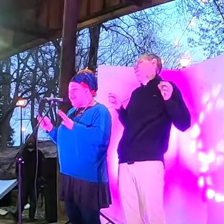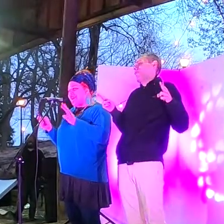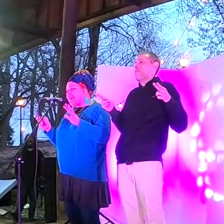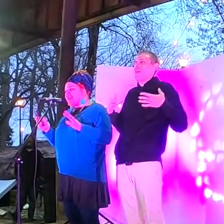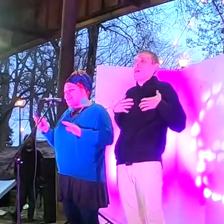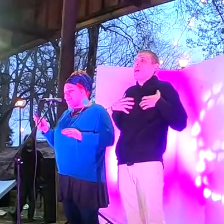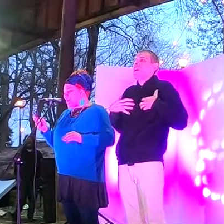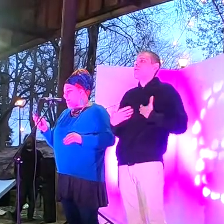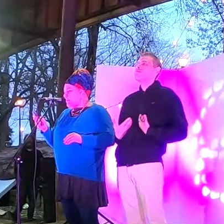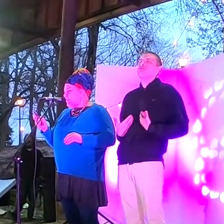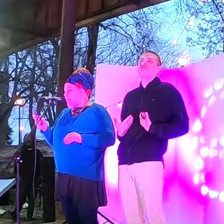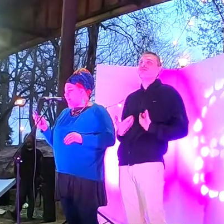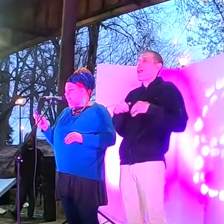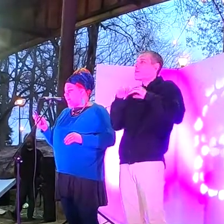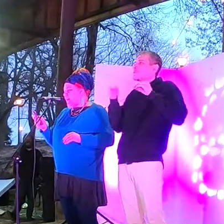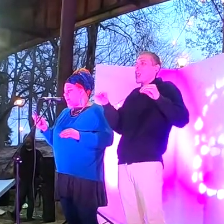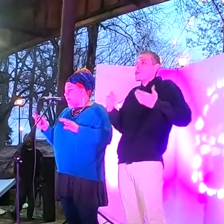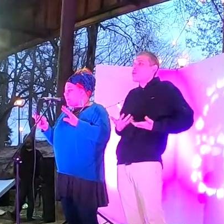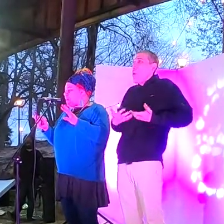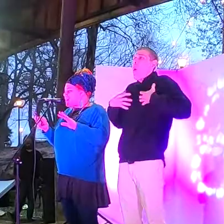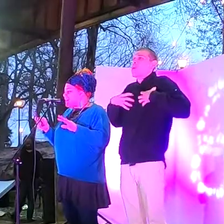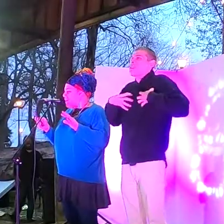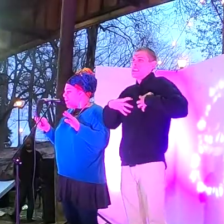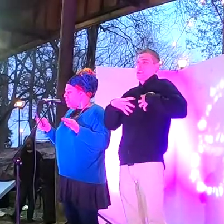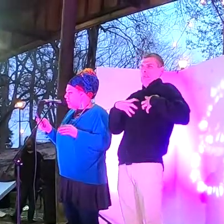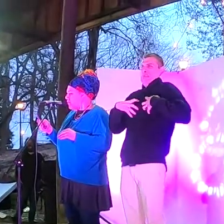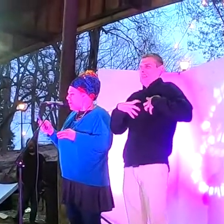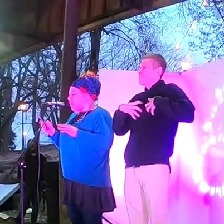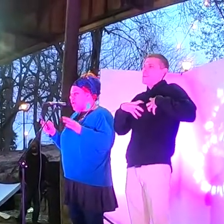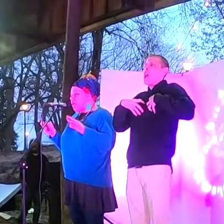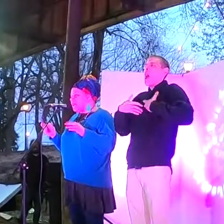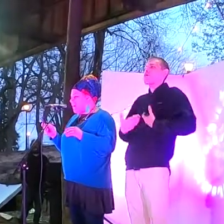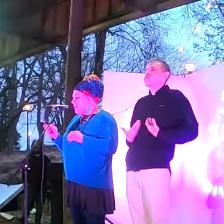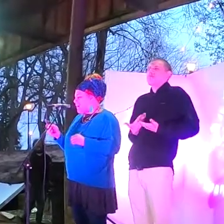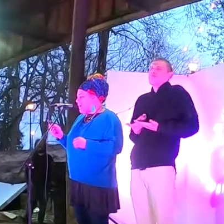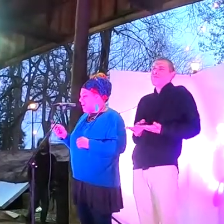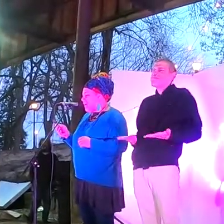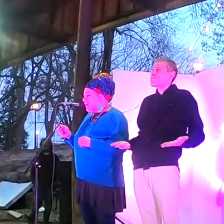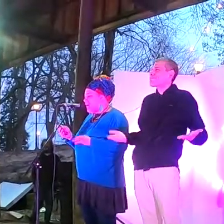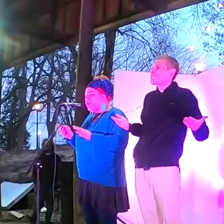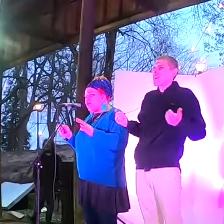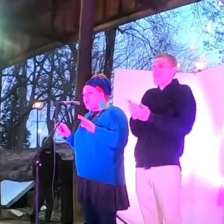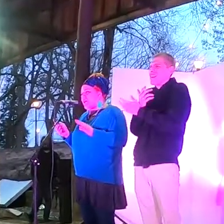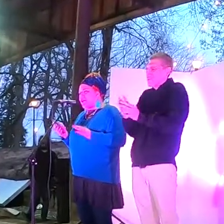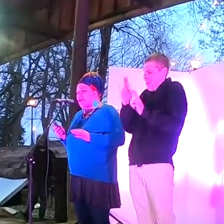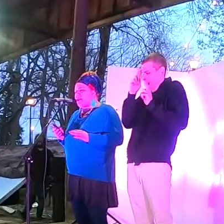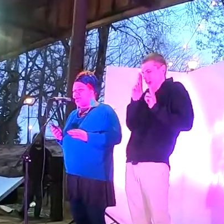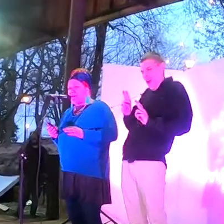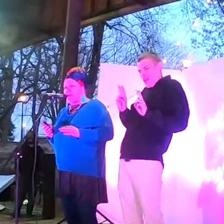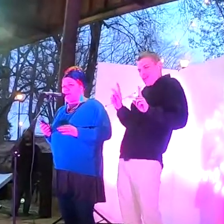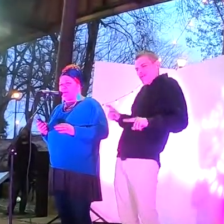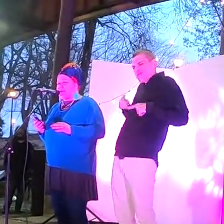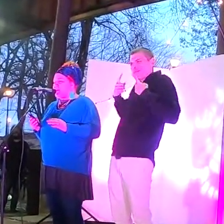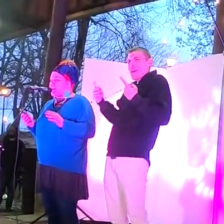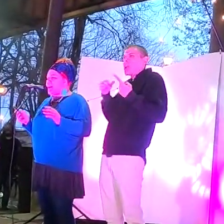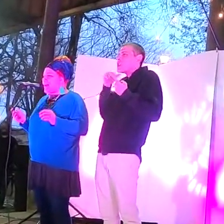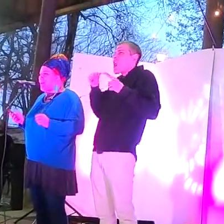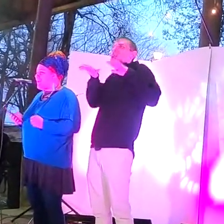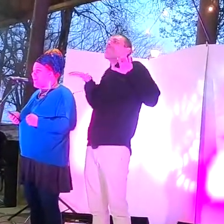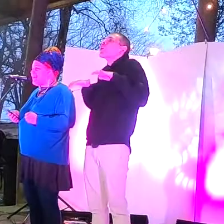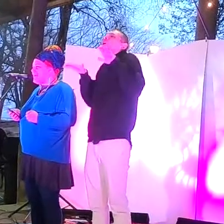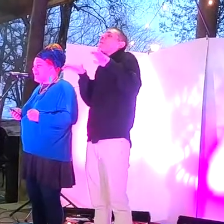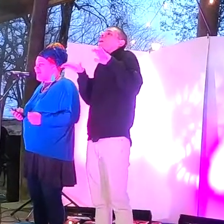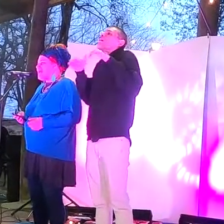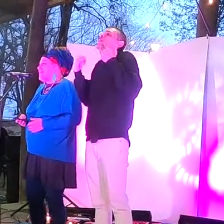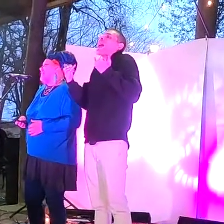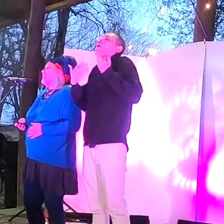up, nothing to keep them down. Breasts honored for all they have been, no longer a verb, a